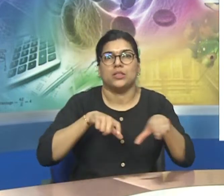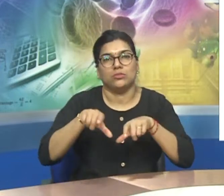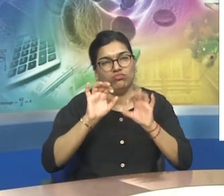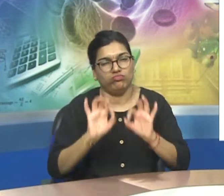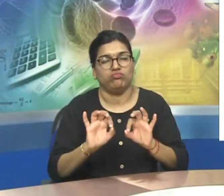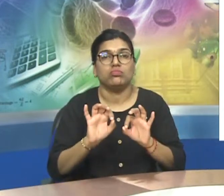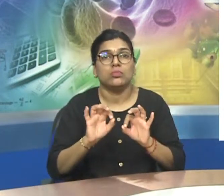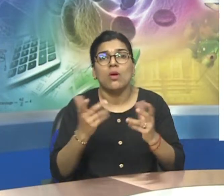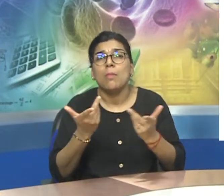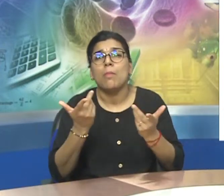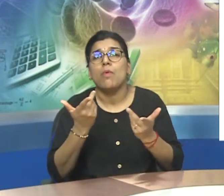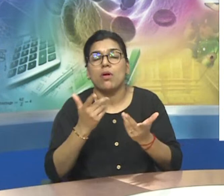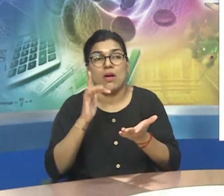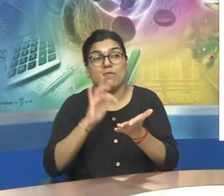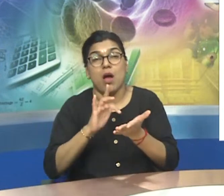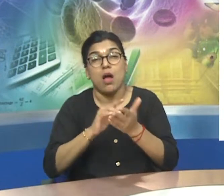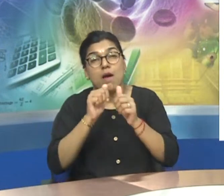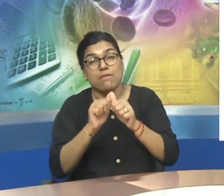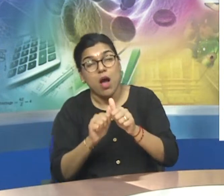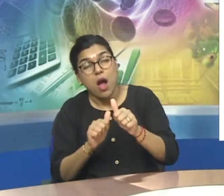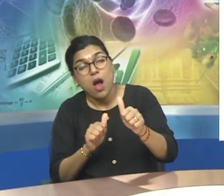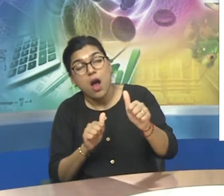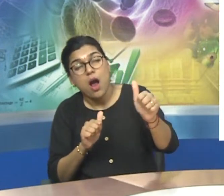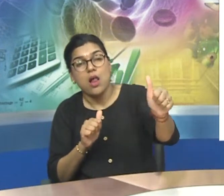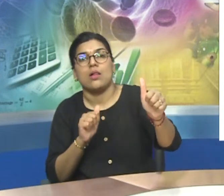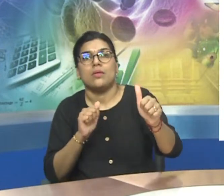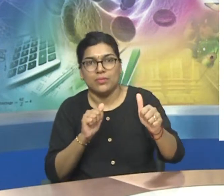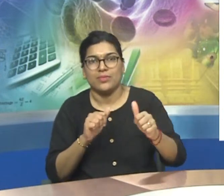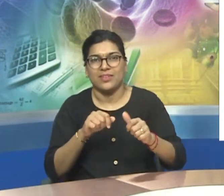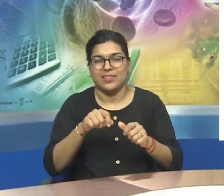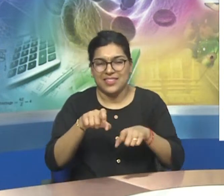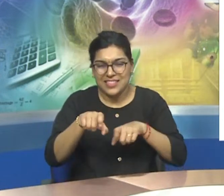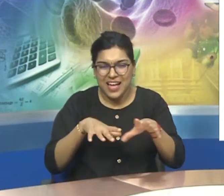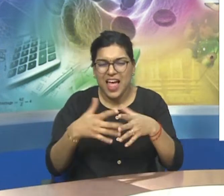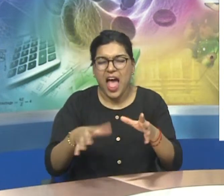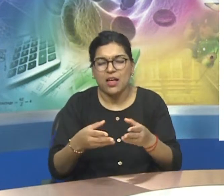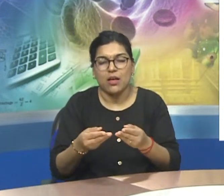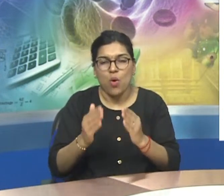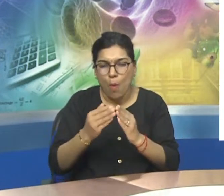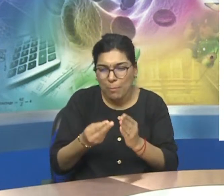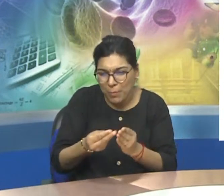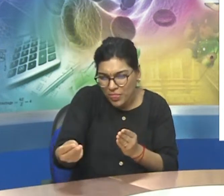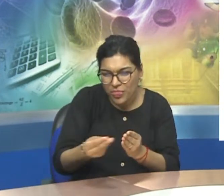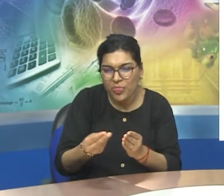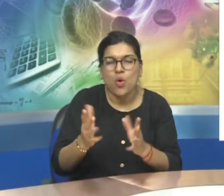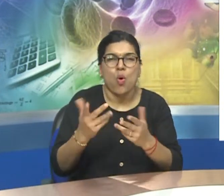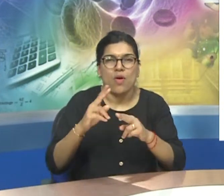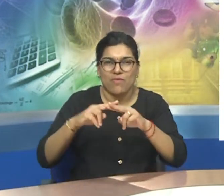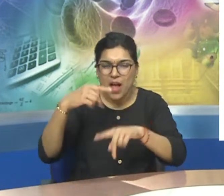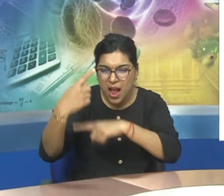The present mode of management is to collect the